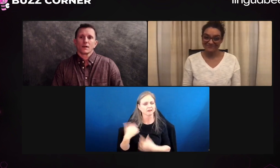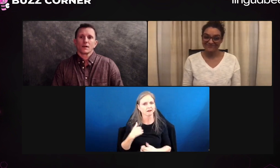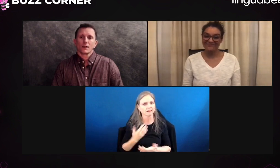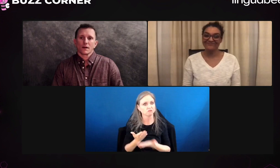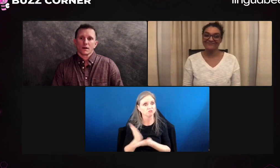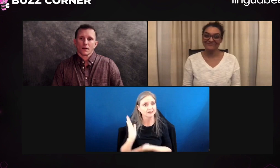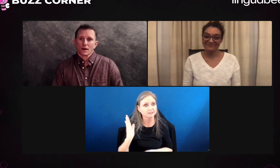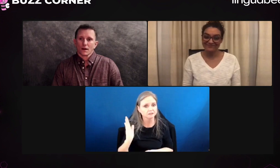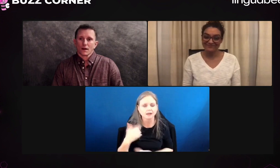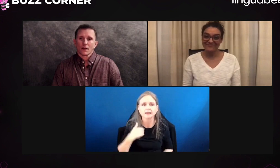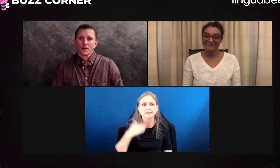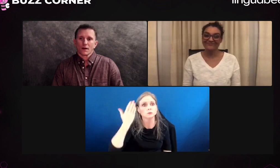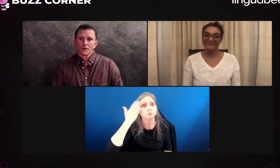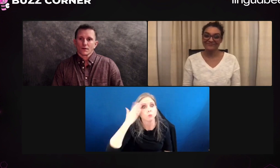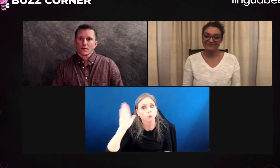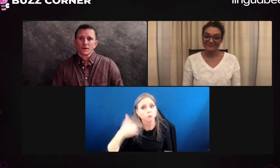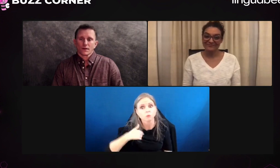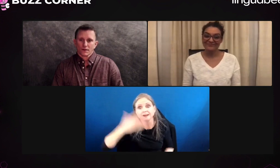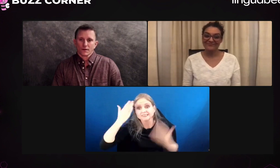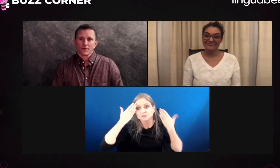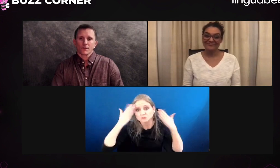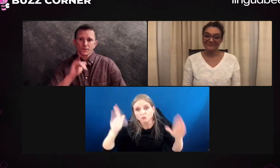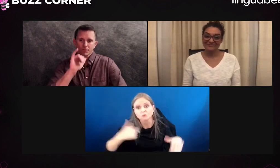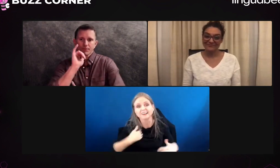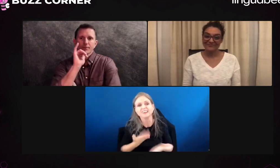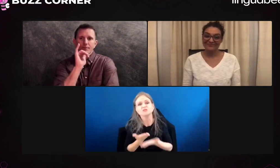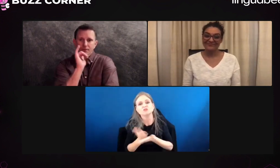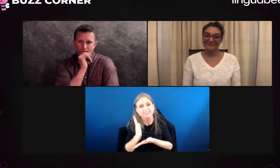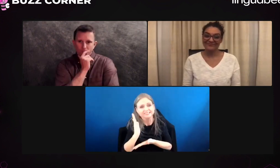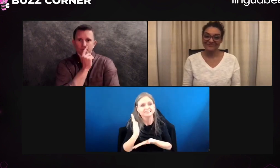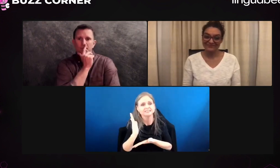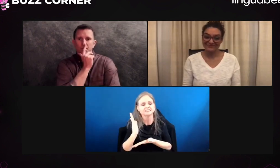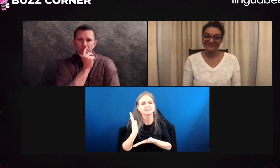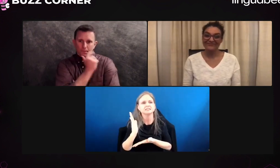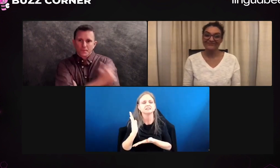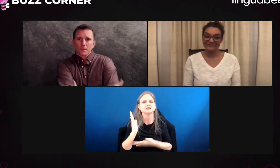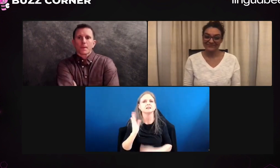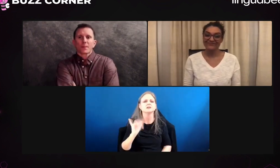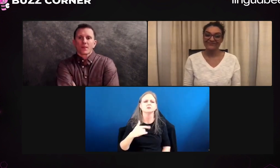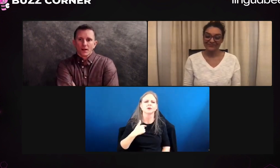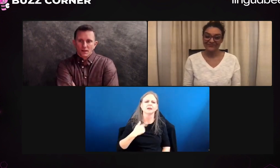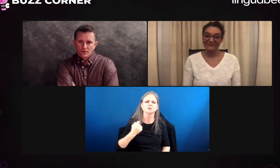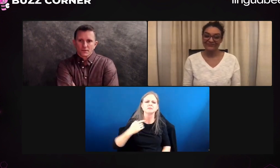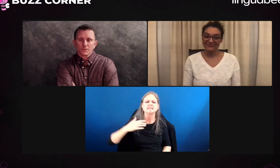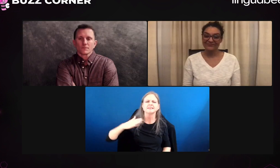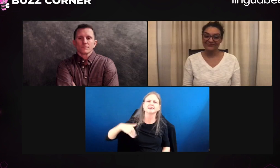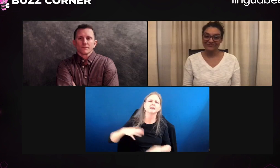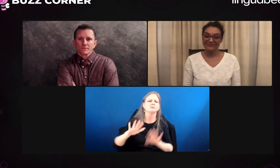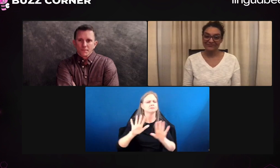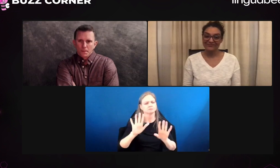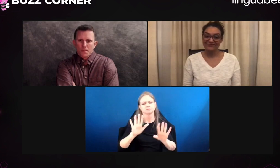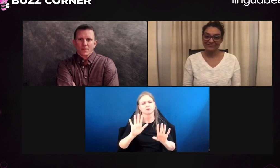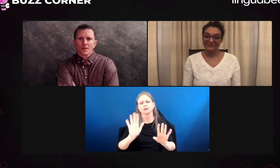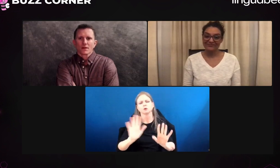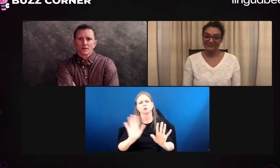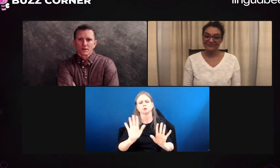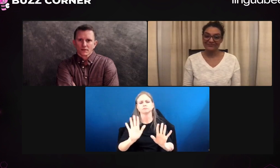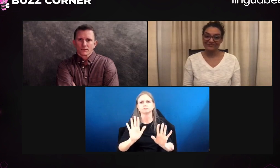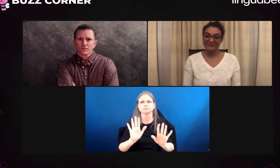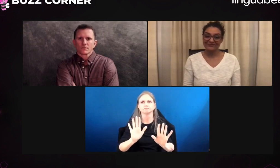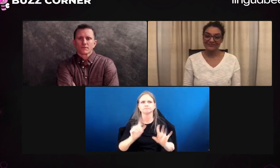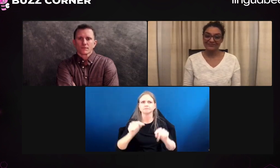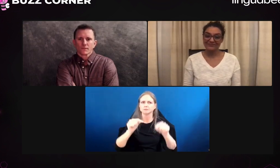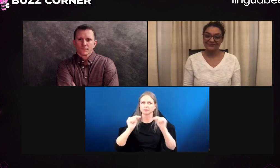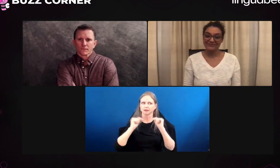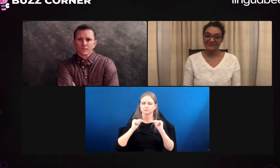particularly Facebook, where I was like, wait a minute. I was exposed to information there and realized that I had rights. And so I'm a